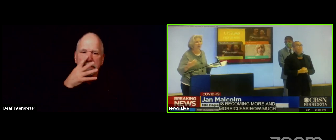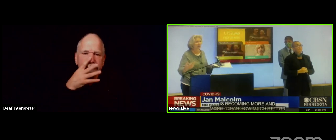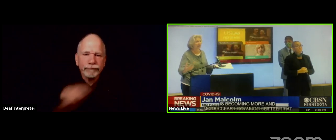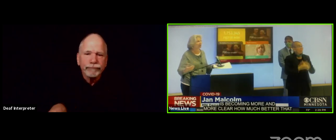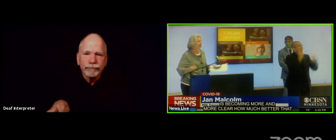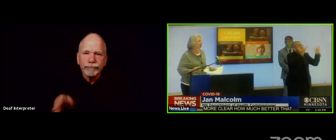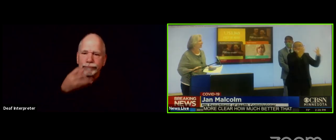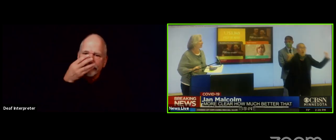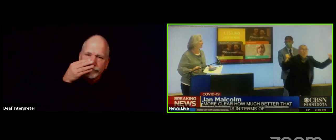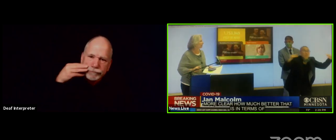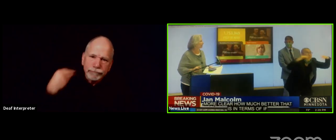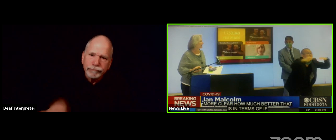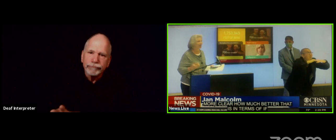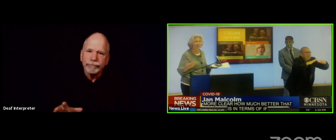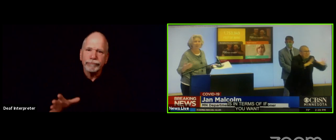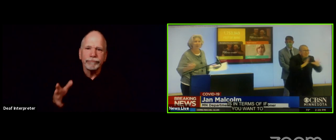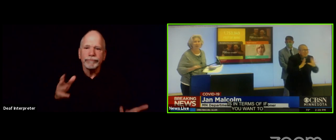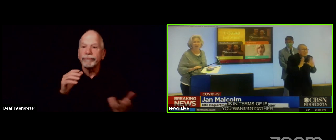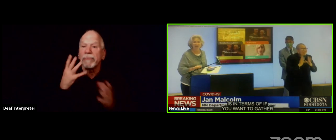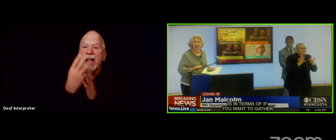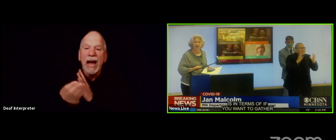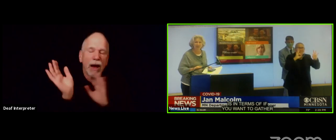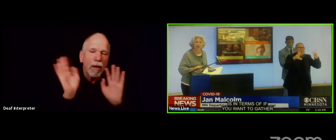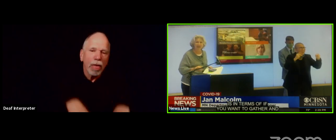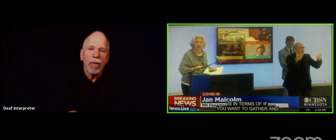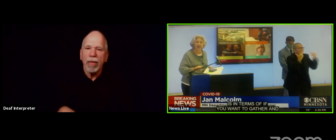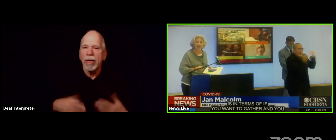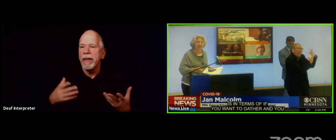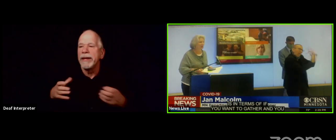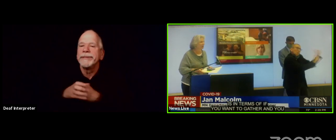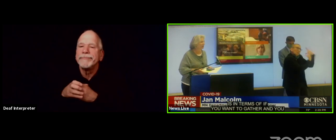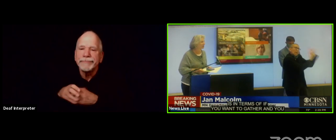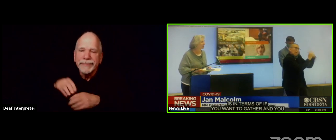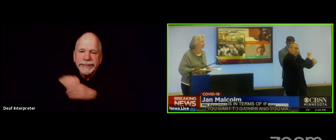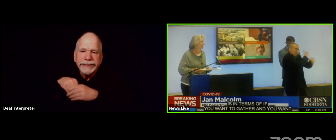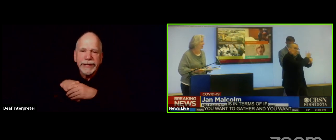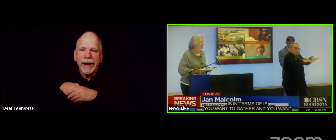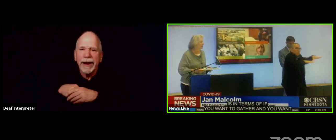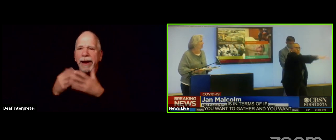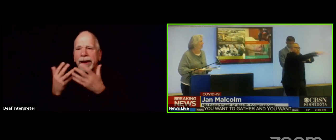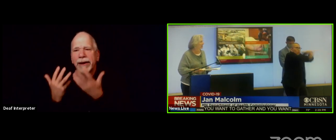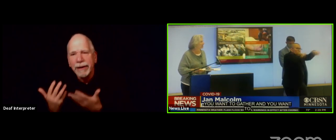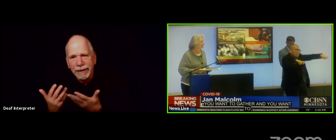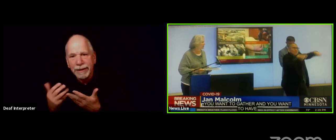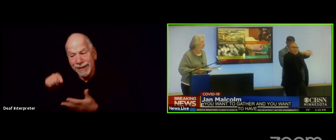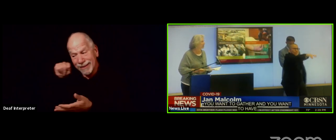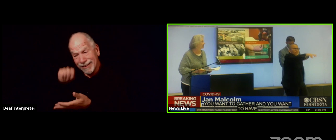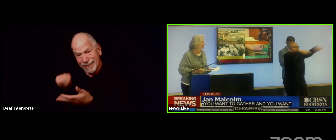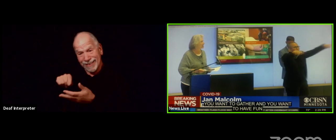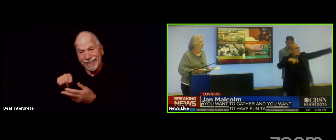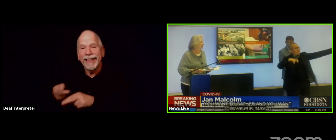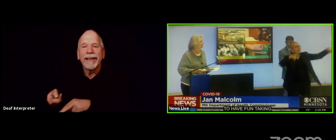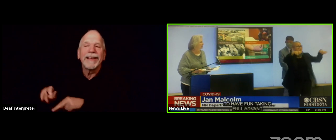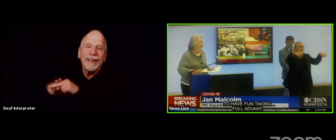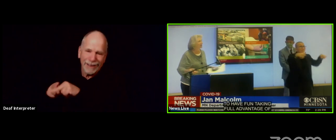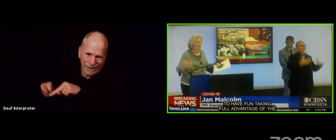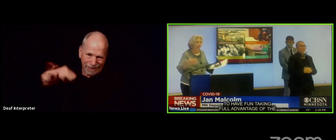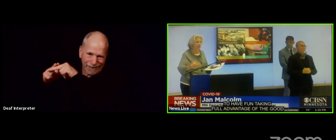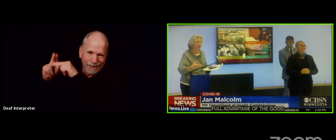want to have fun, take full advantage of the good weather to do that. But thank you for the question, because I think